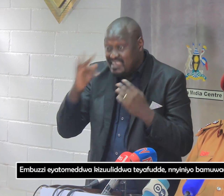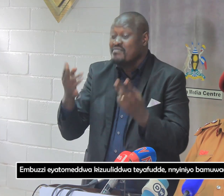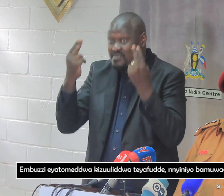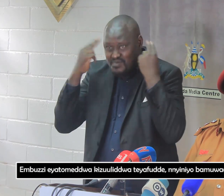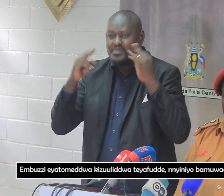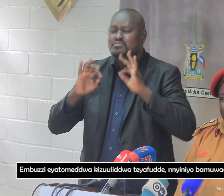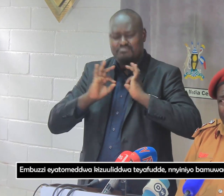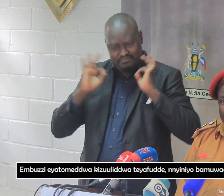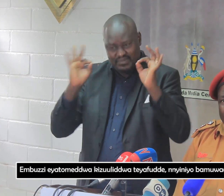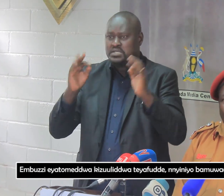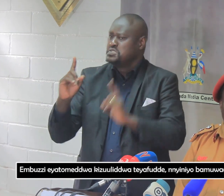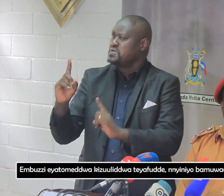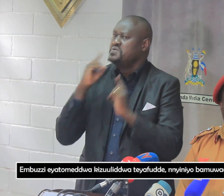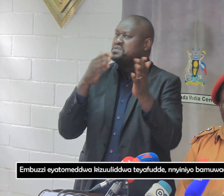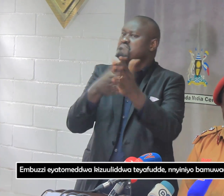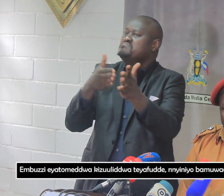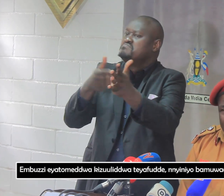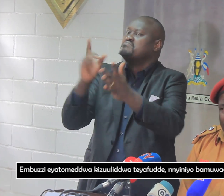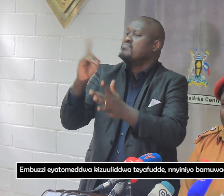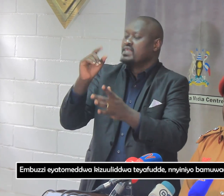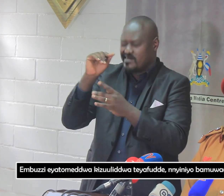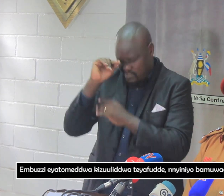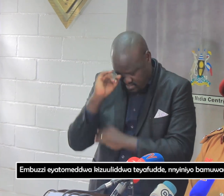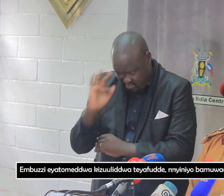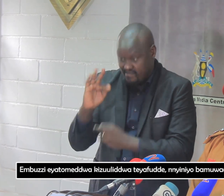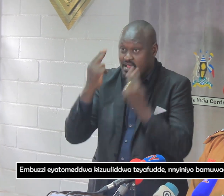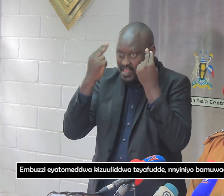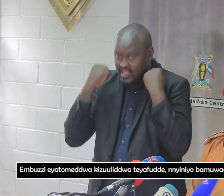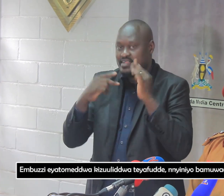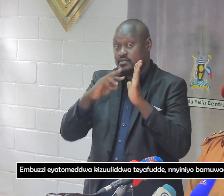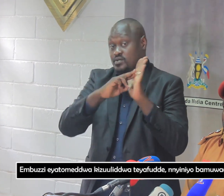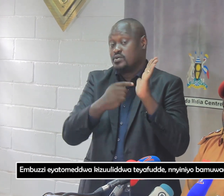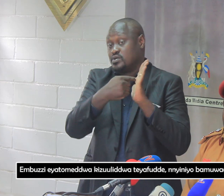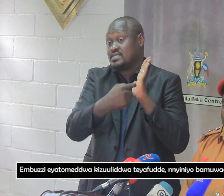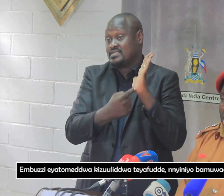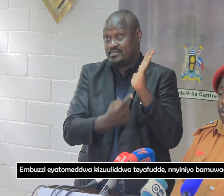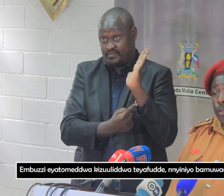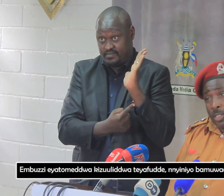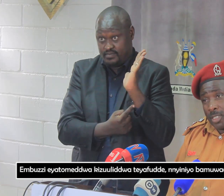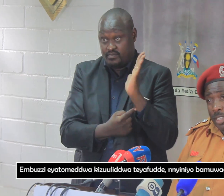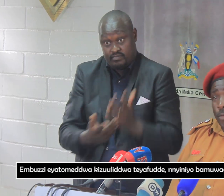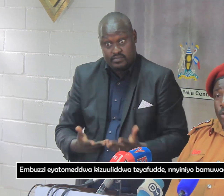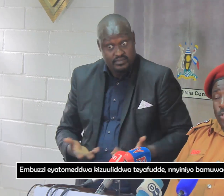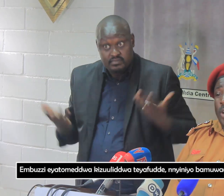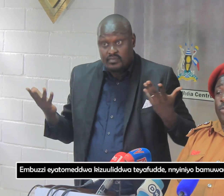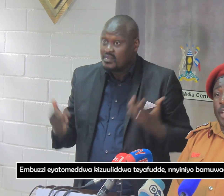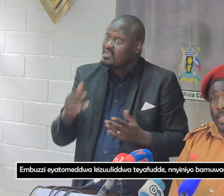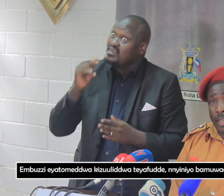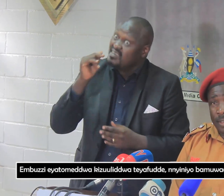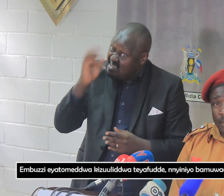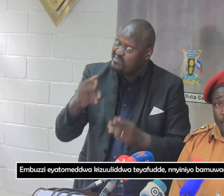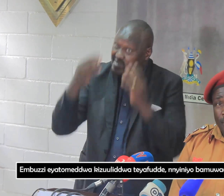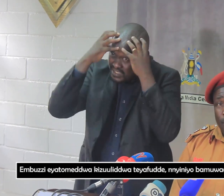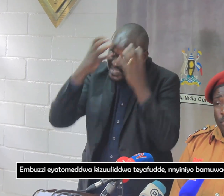with security whatsoever as long as you adhere to the rules. And of course, if you don't want to